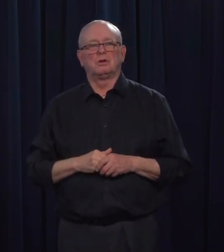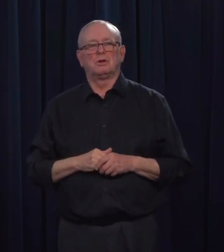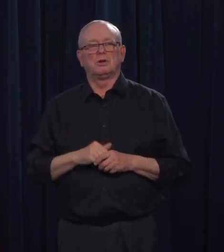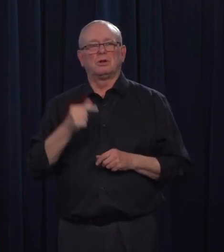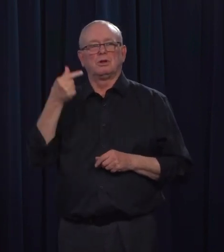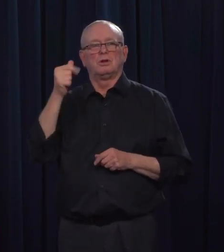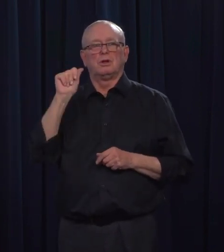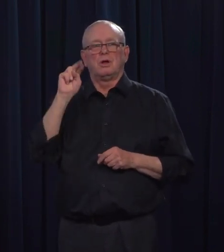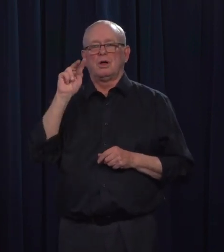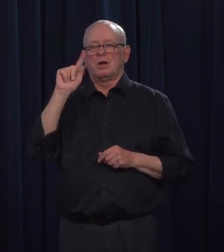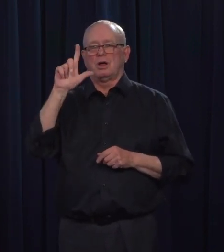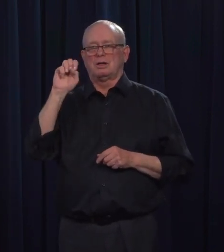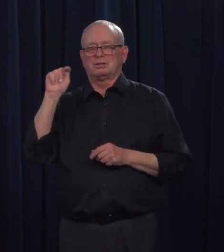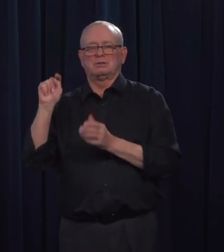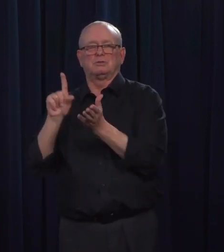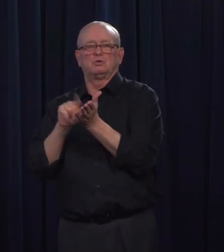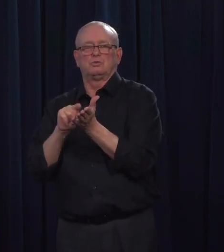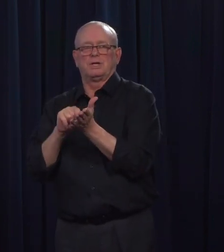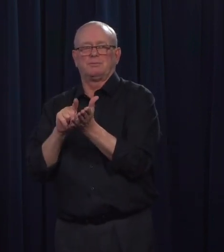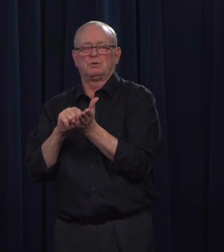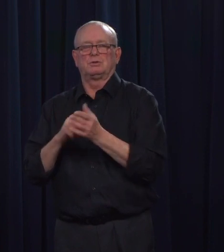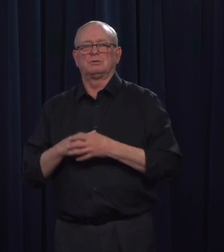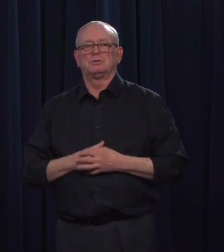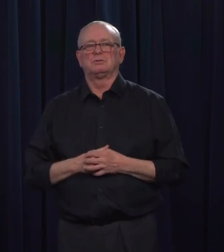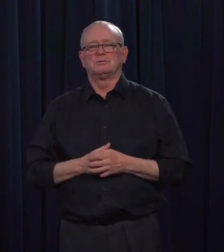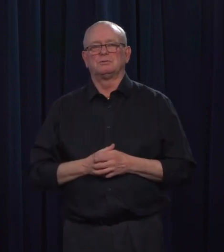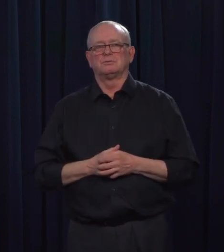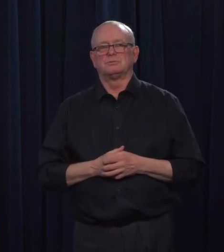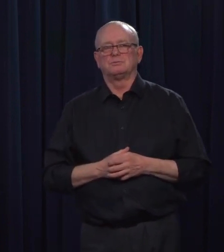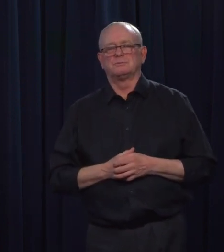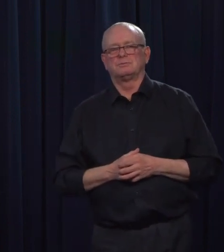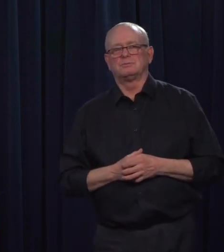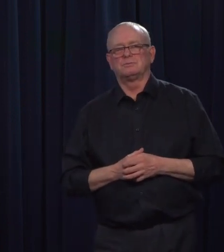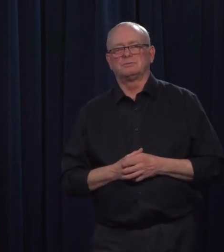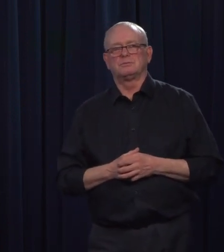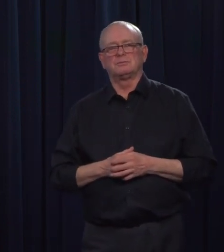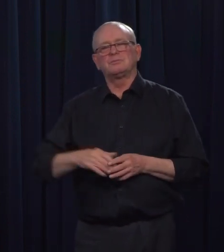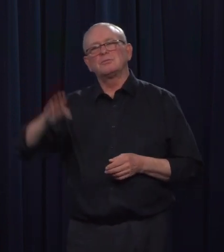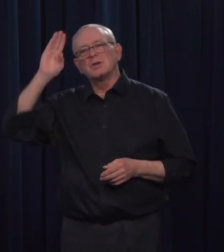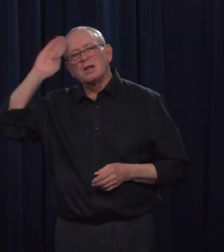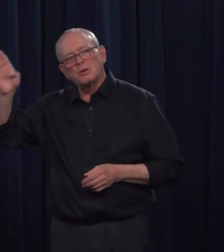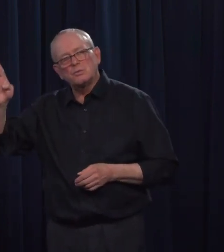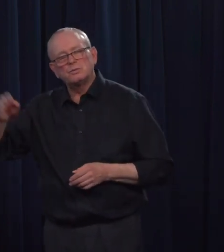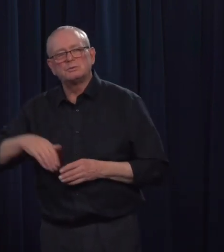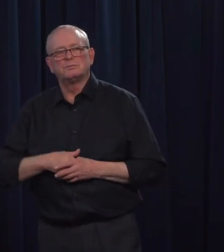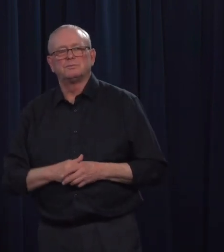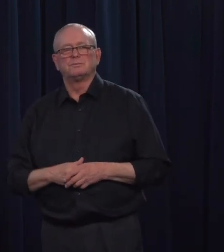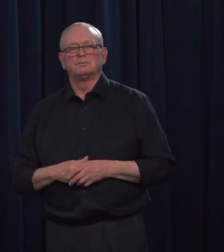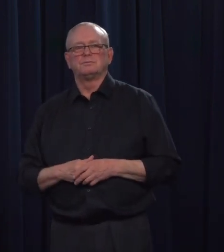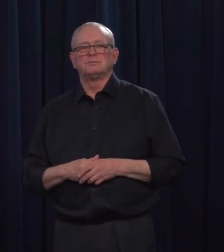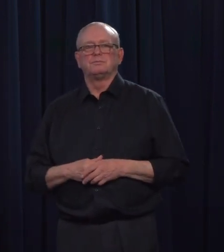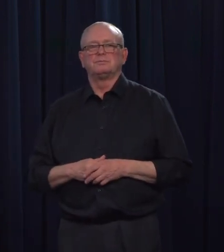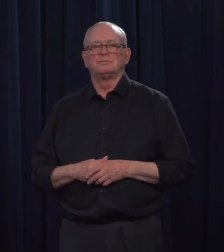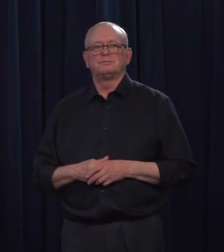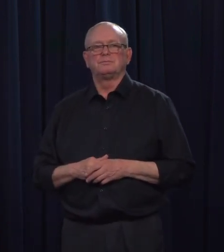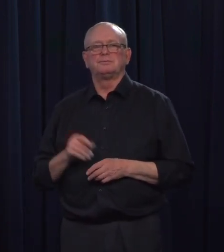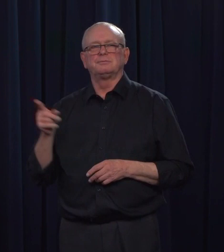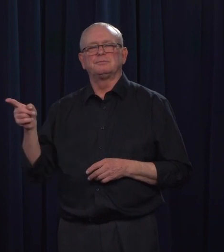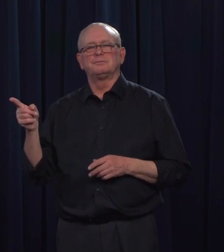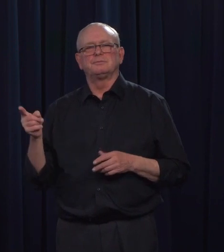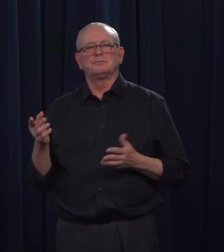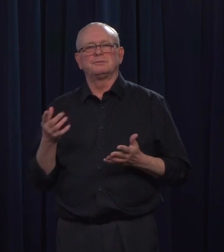Hi there. For Dr. Henshaw, please. It's been said that it'll be about 2 weeks after